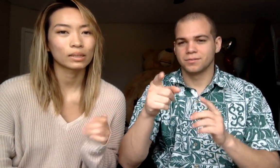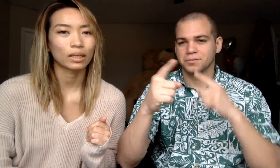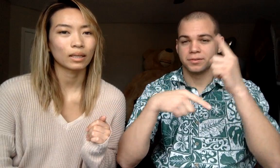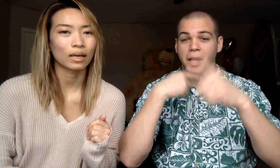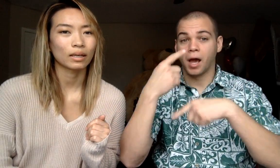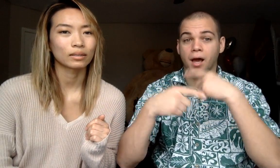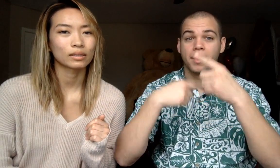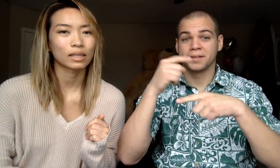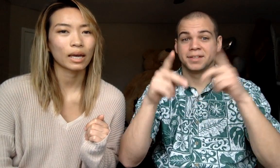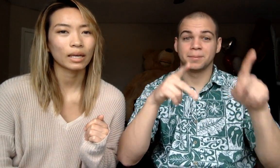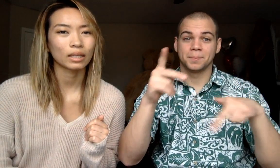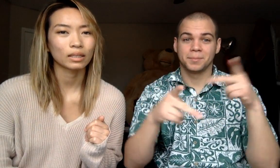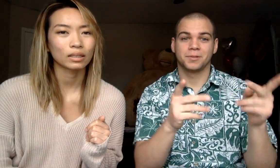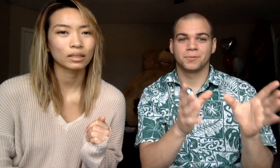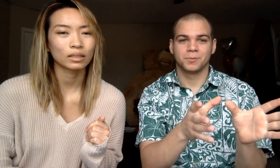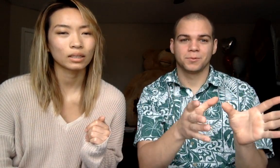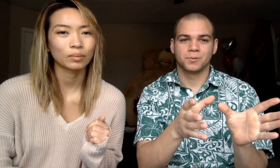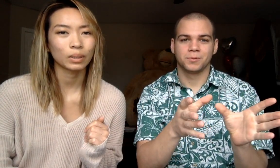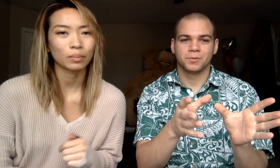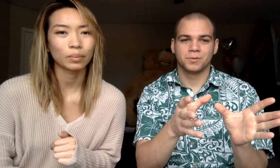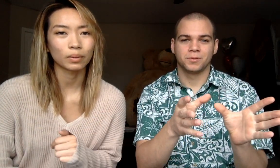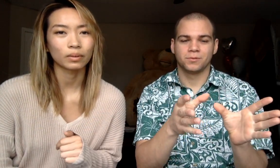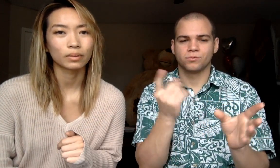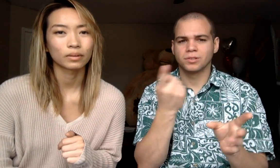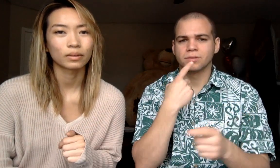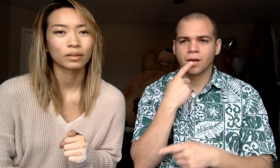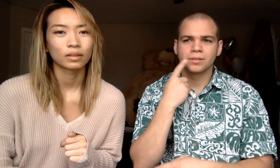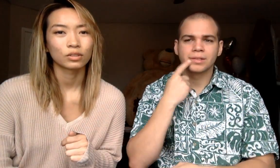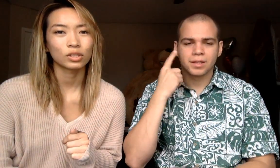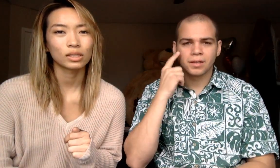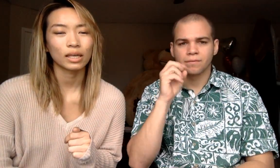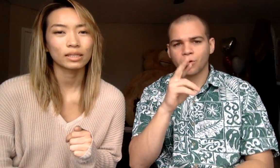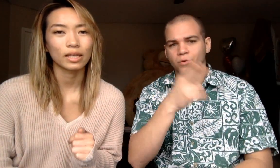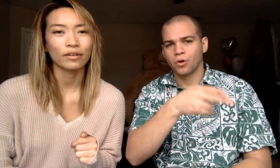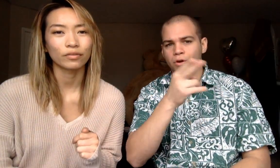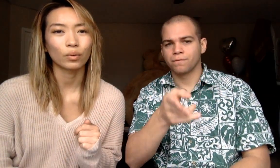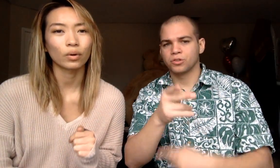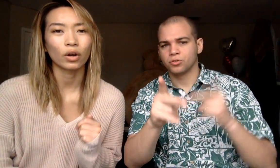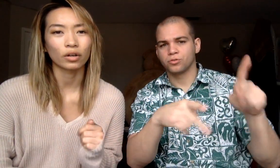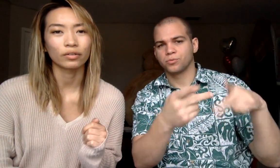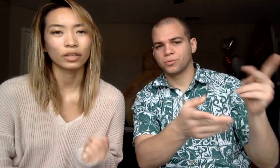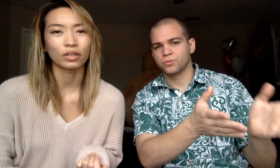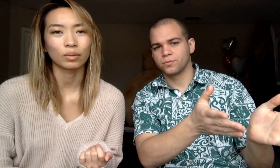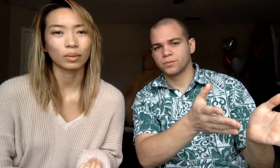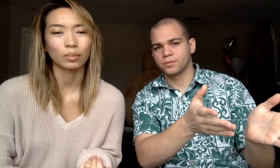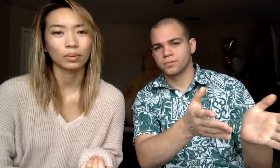that. Signing people. Just say deaf or hard of hearing people.